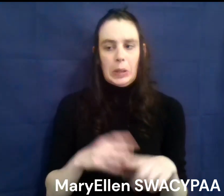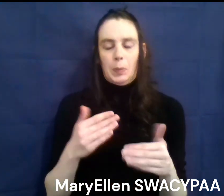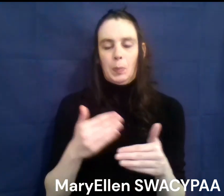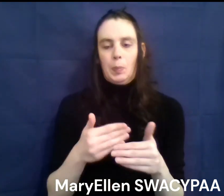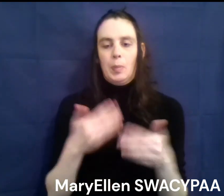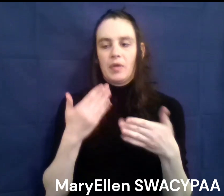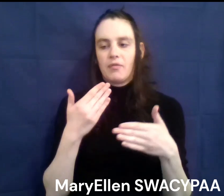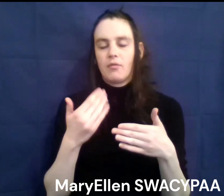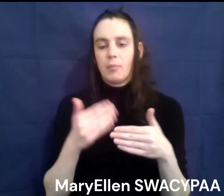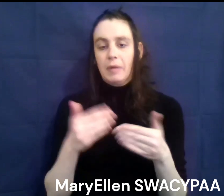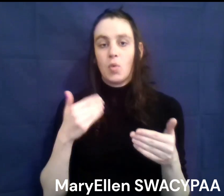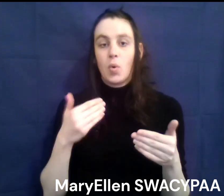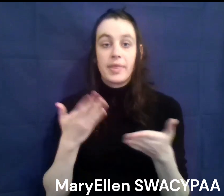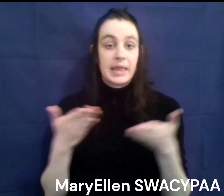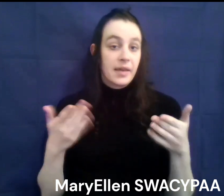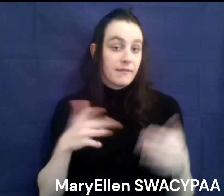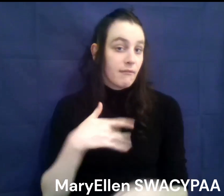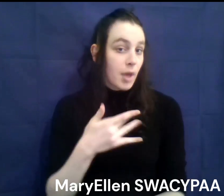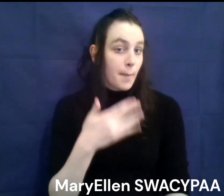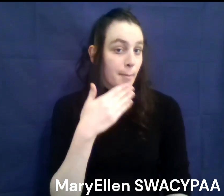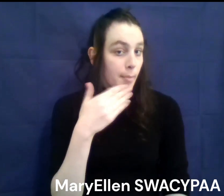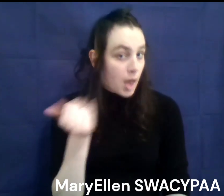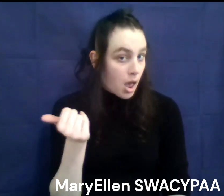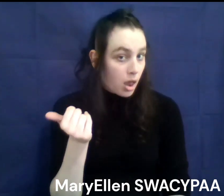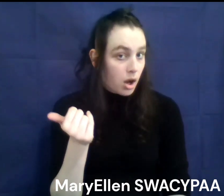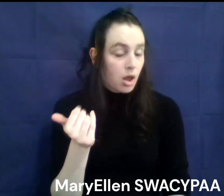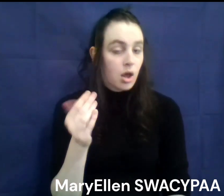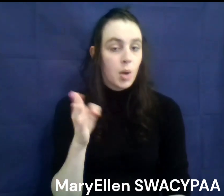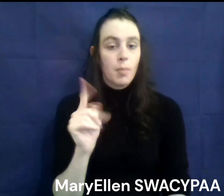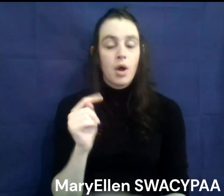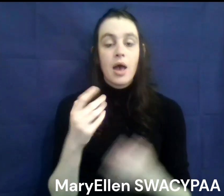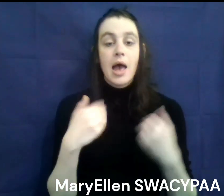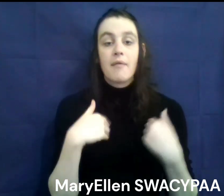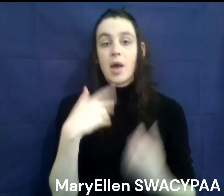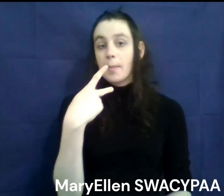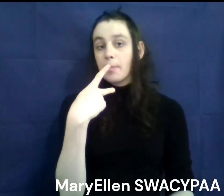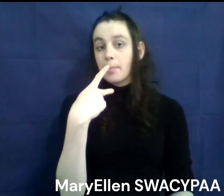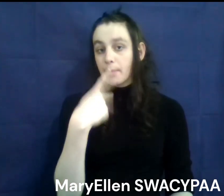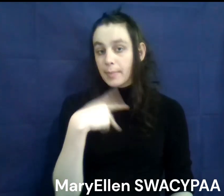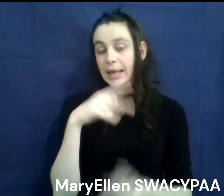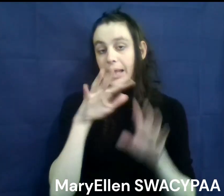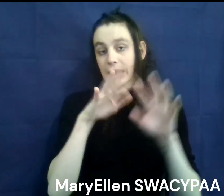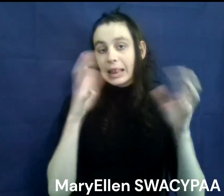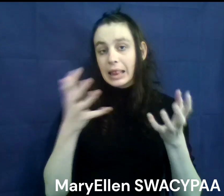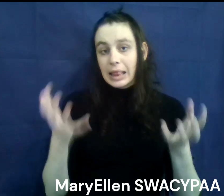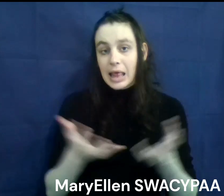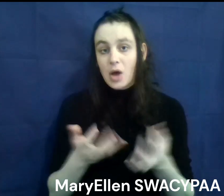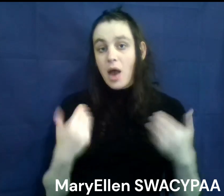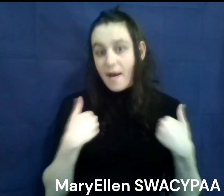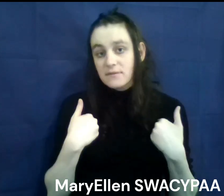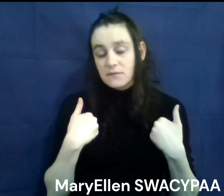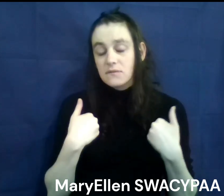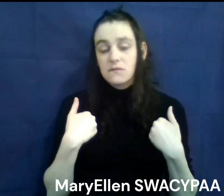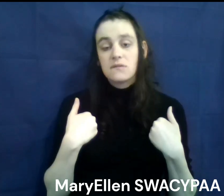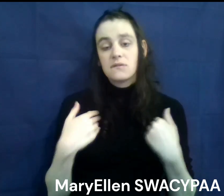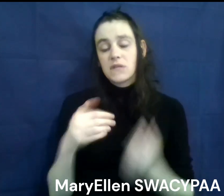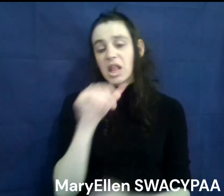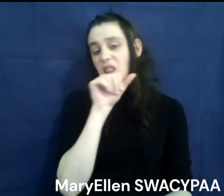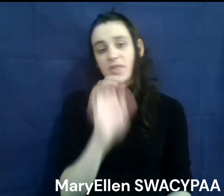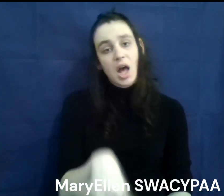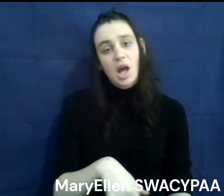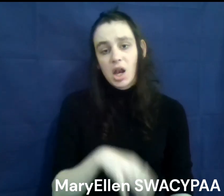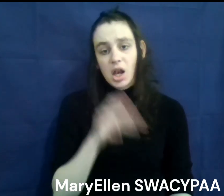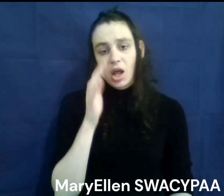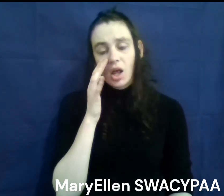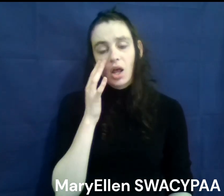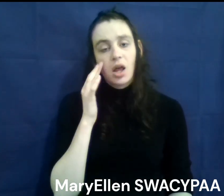better. But I can say I've had a pink cloud and I love it. And I've maybe fallen